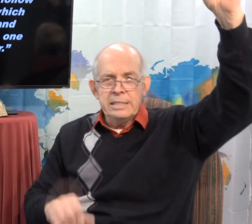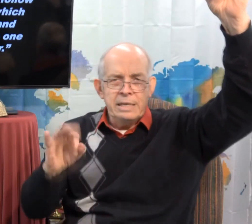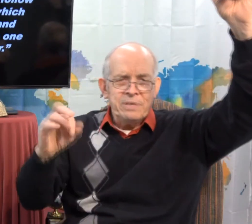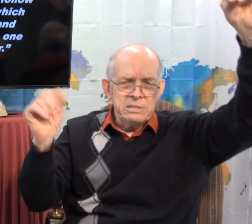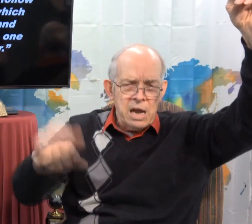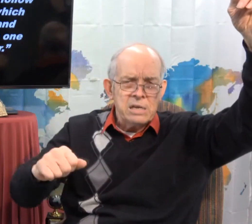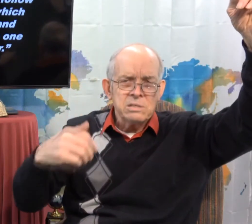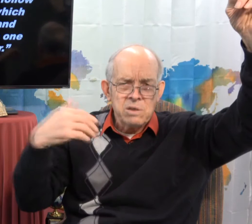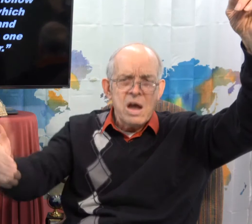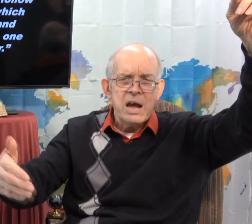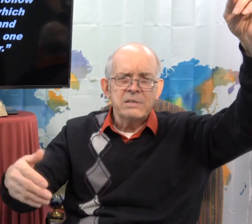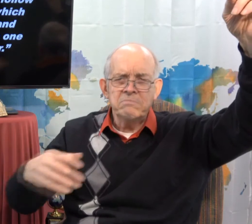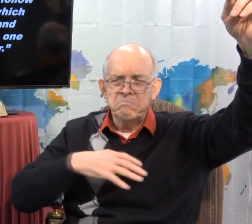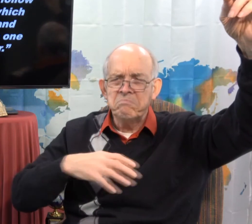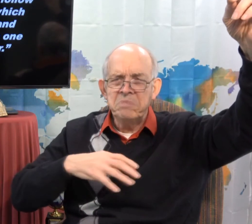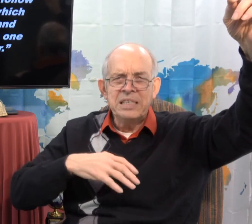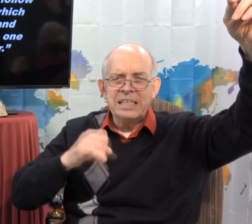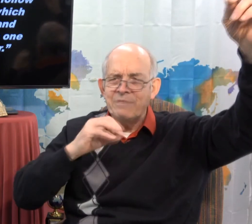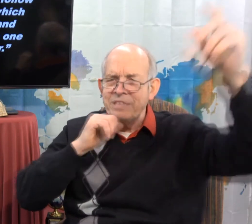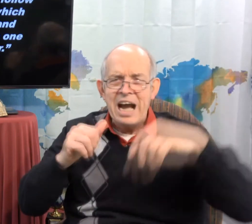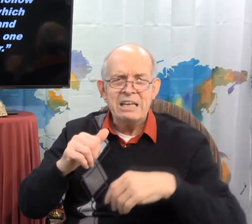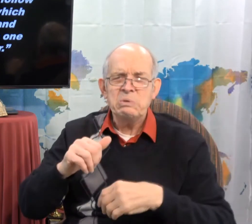If yes, go ahead. If not,